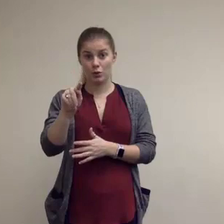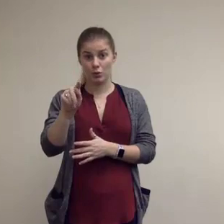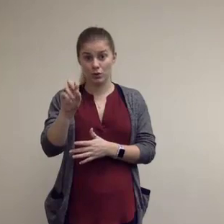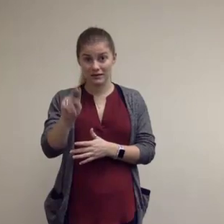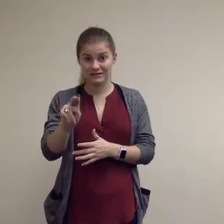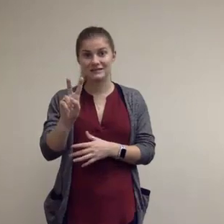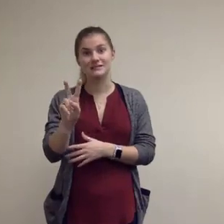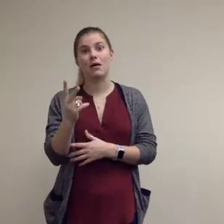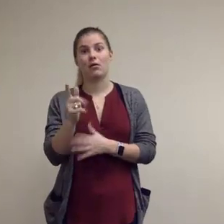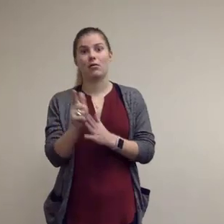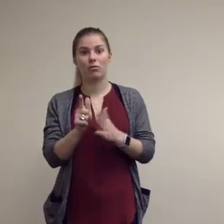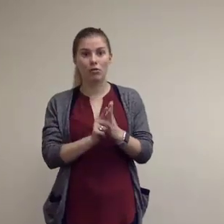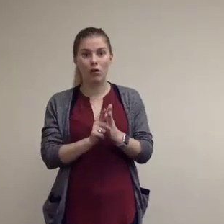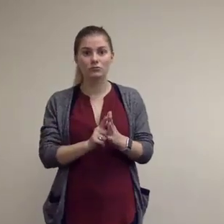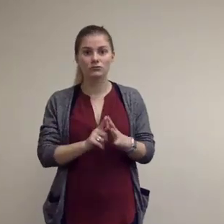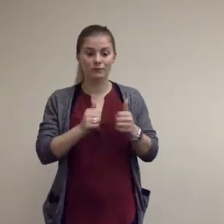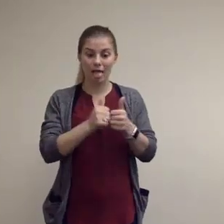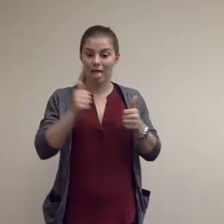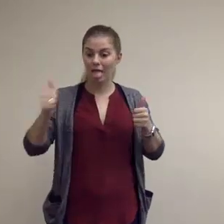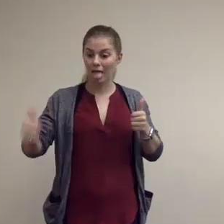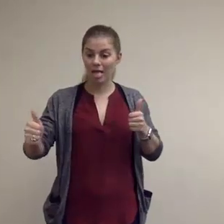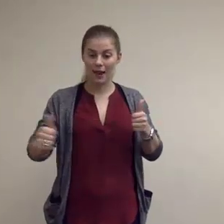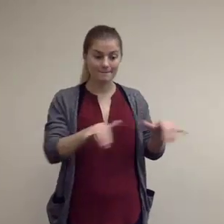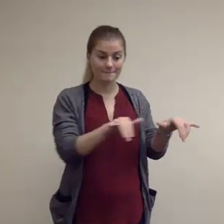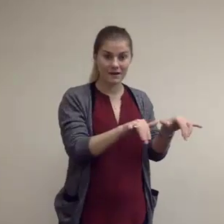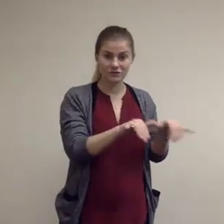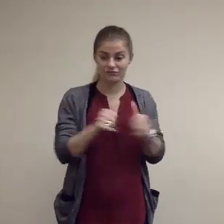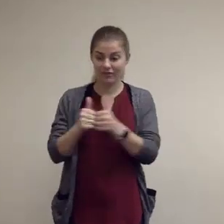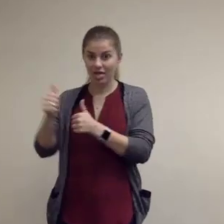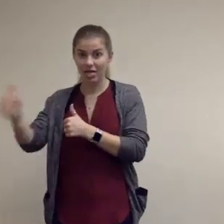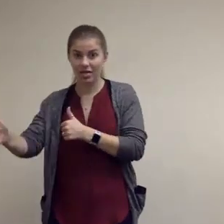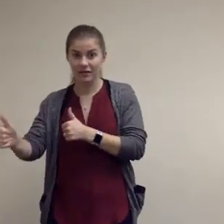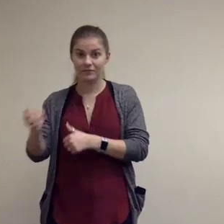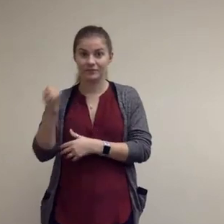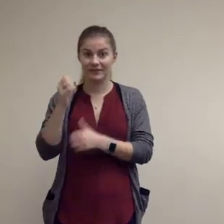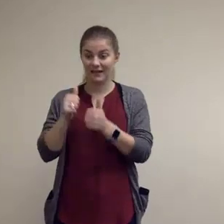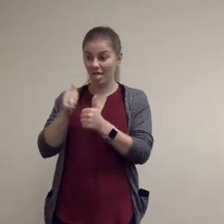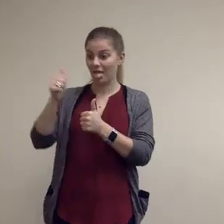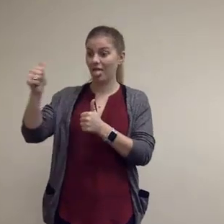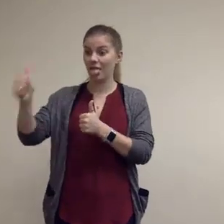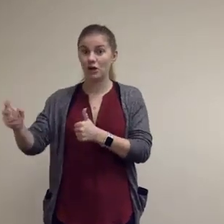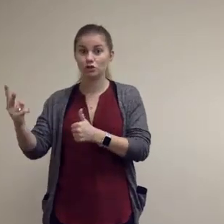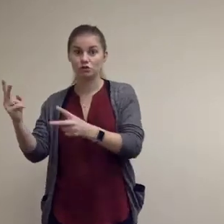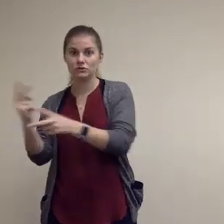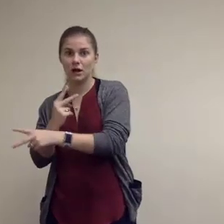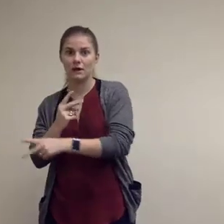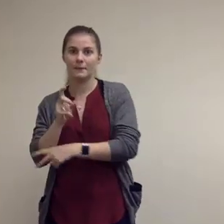distance goes in quarters. Twice the distance, 1/4 the gravitational pull. So mass is what? Twice